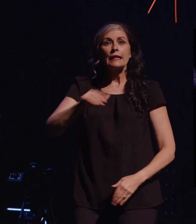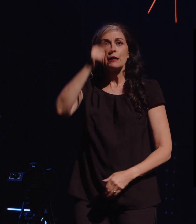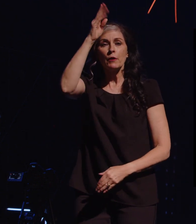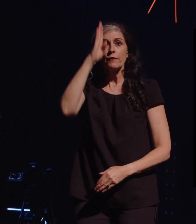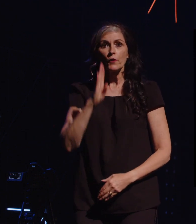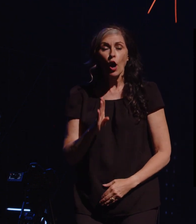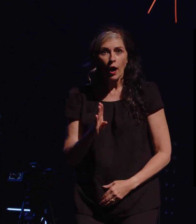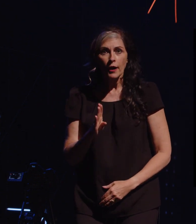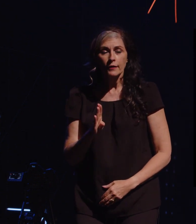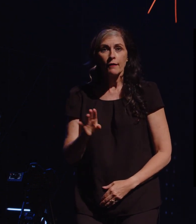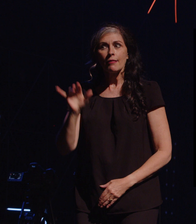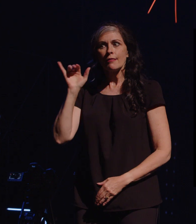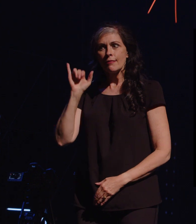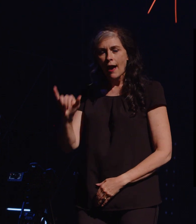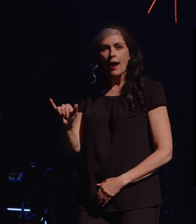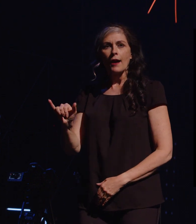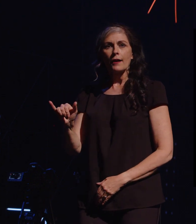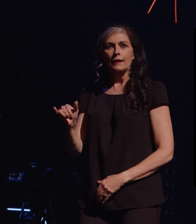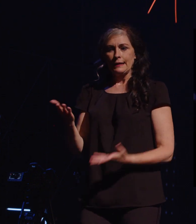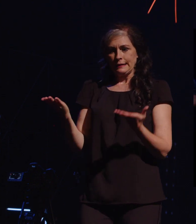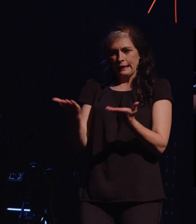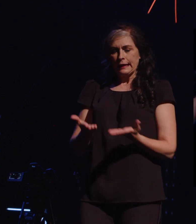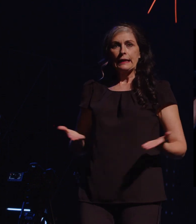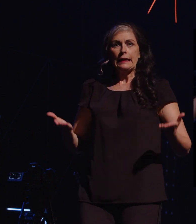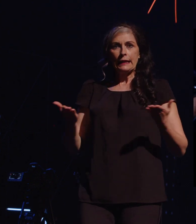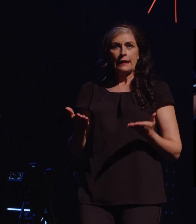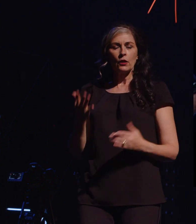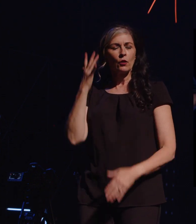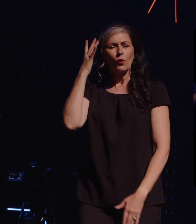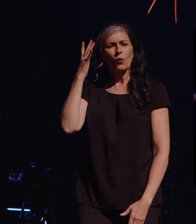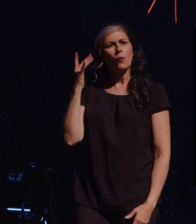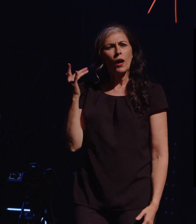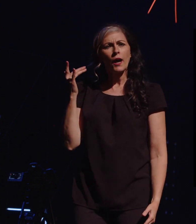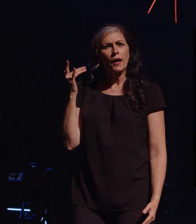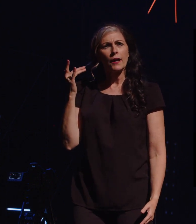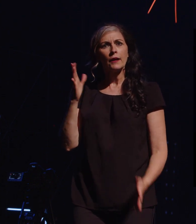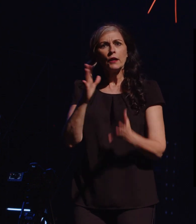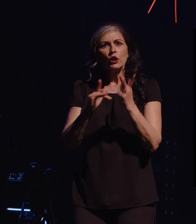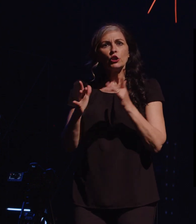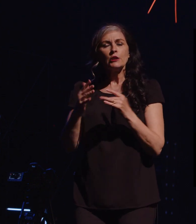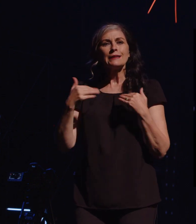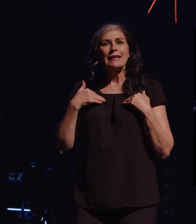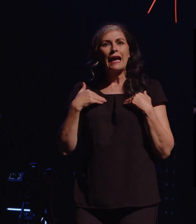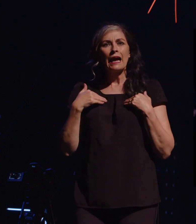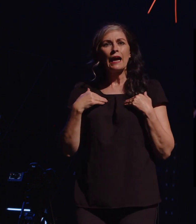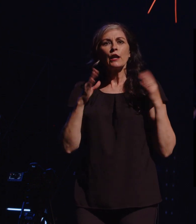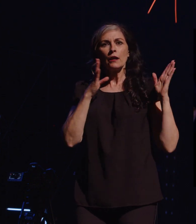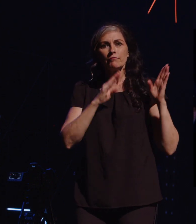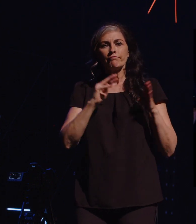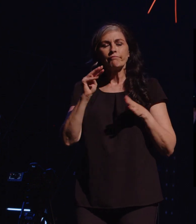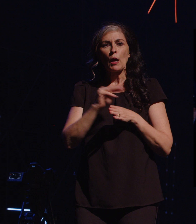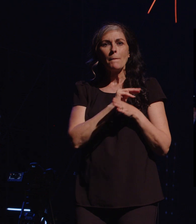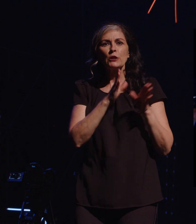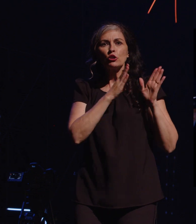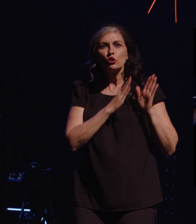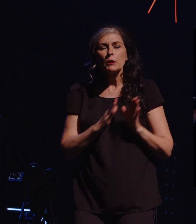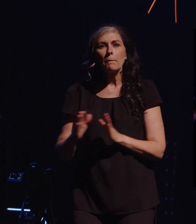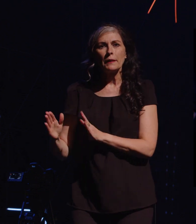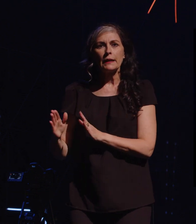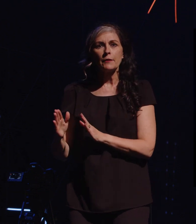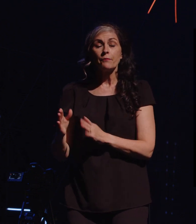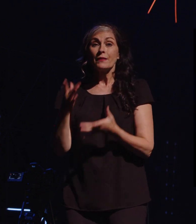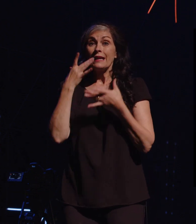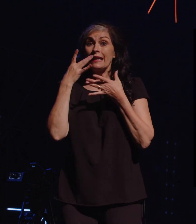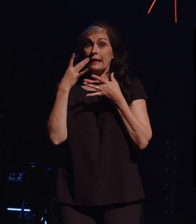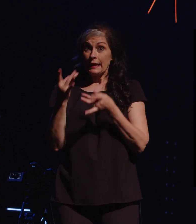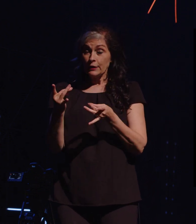God, it is here. Why? Because Jesus had a mission to complete. In a very interesting